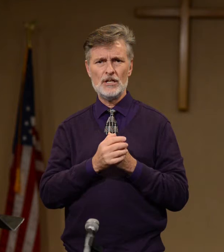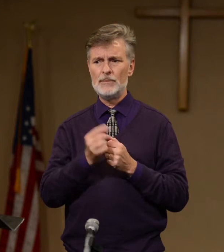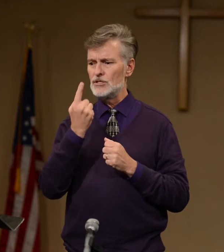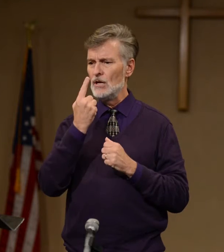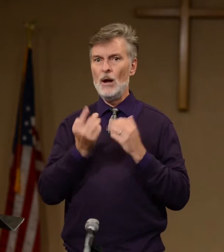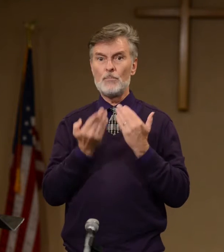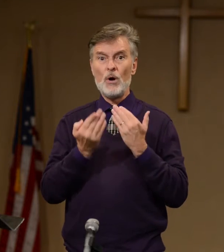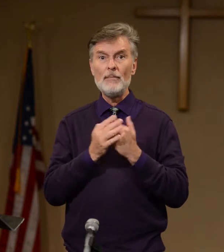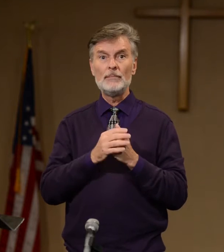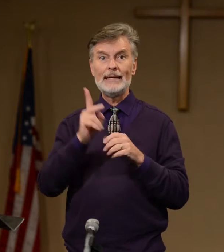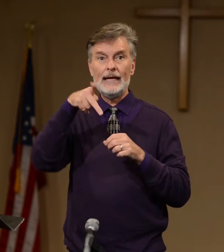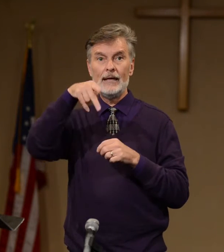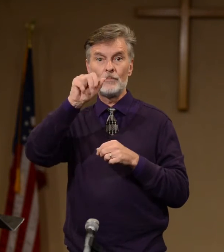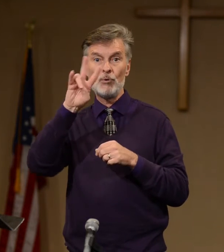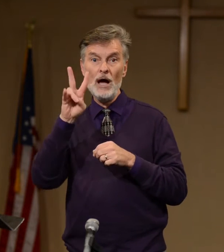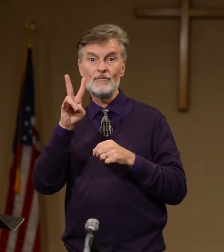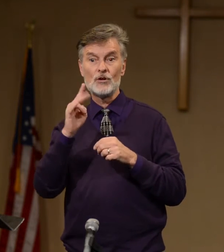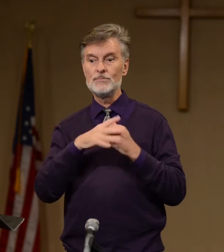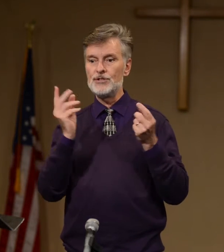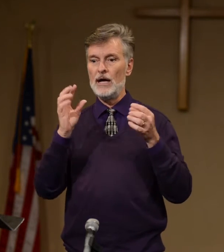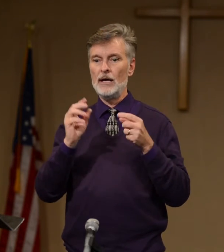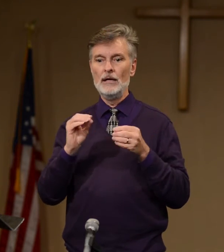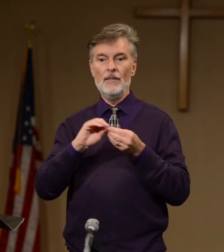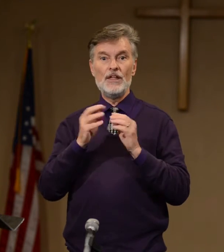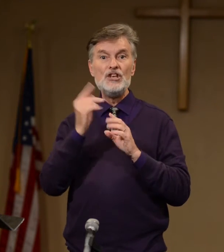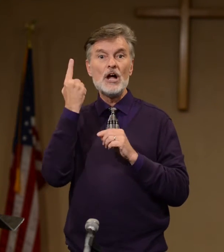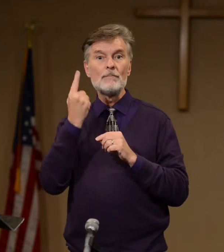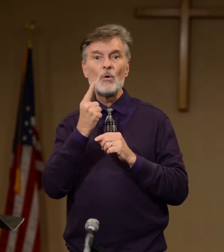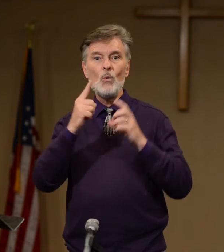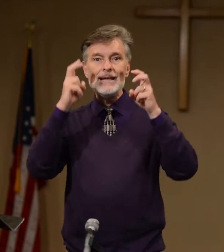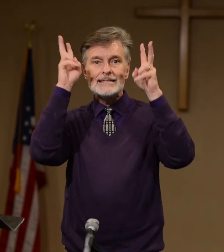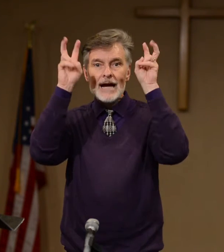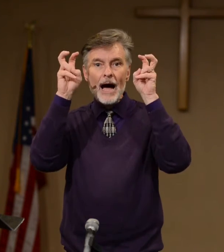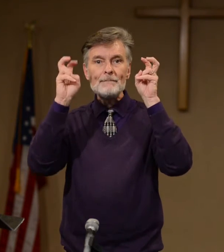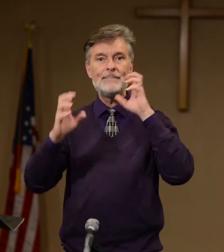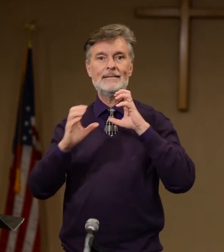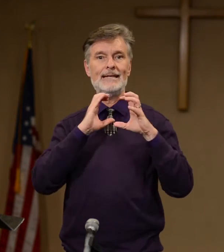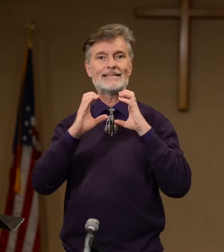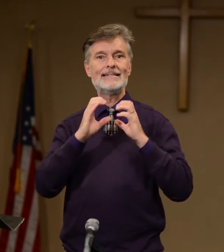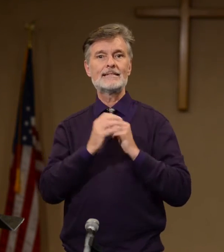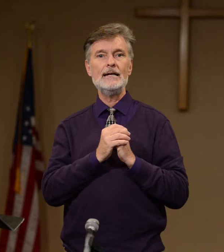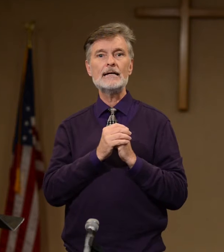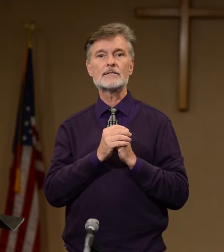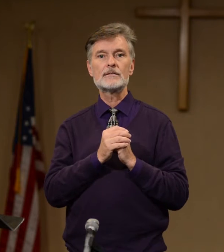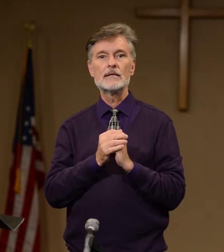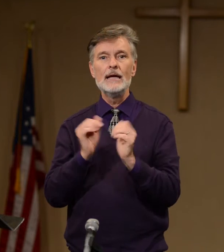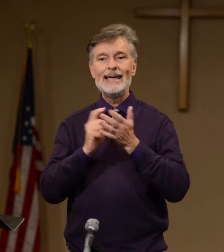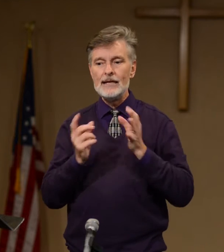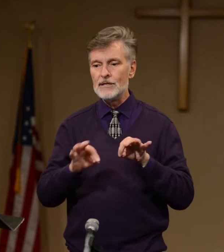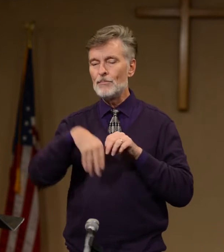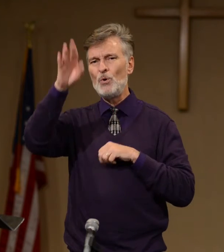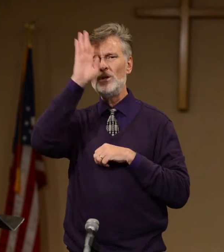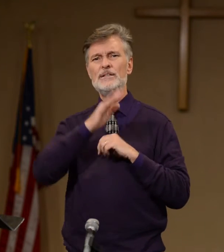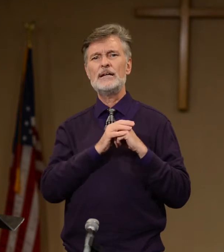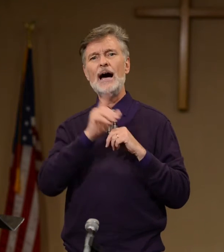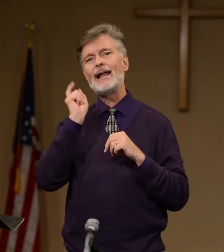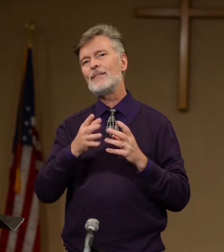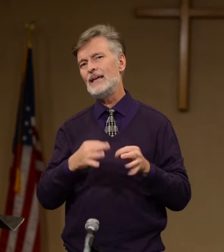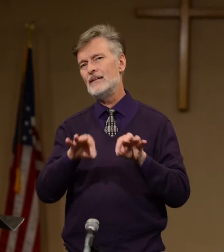It's probably in Proverbs the number one topic that's discussed. It is important to God. I think it needs to